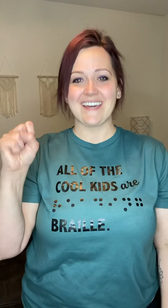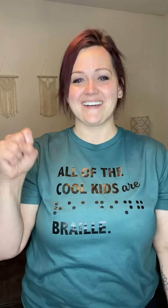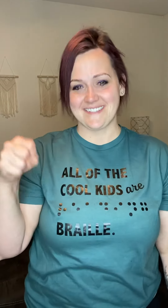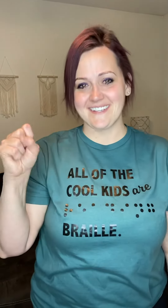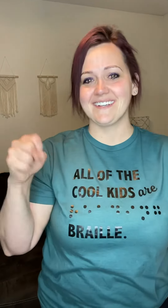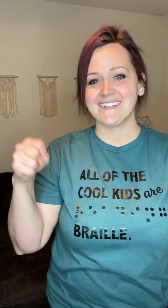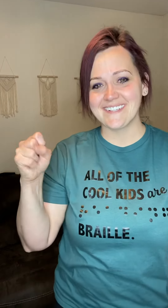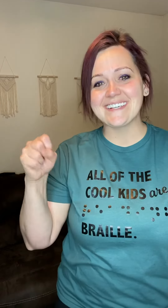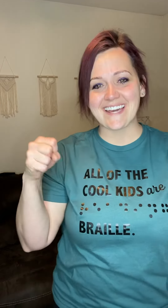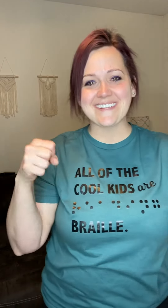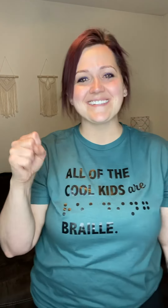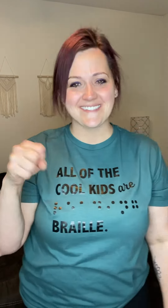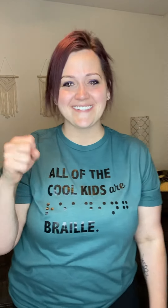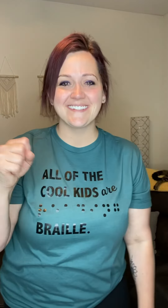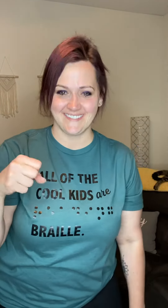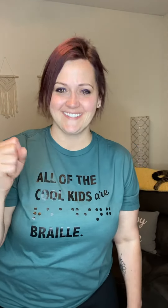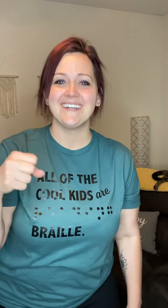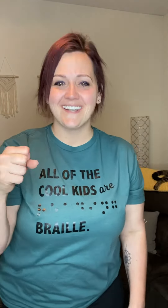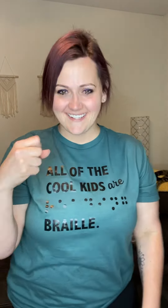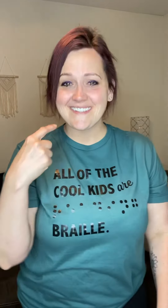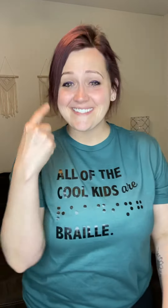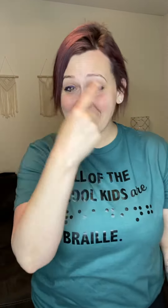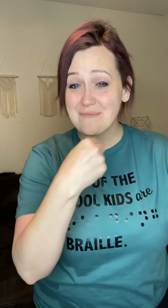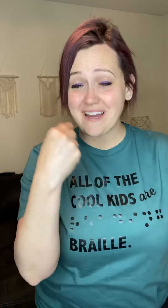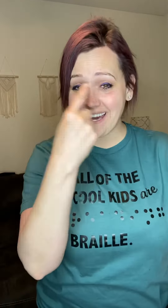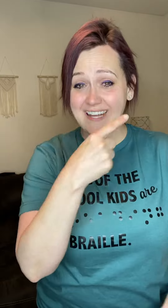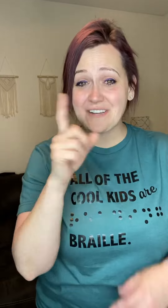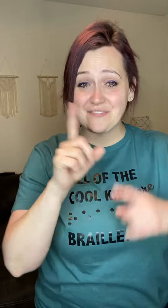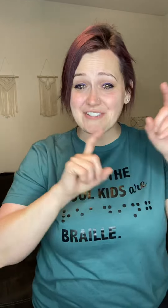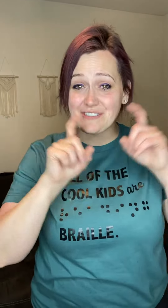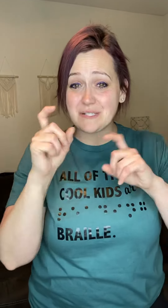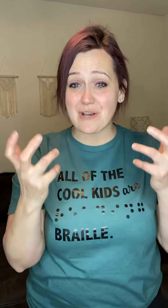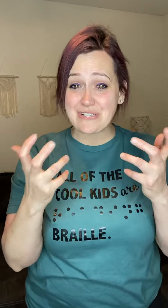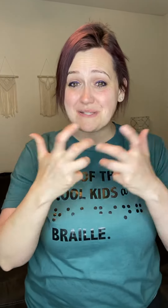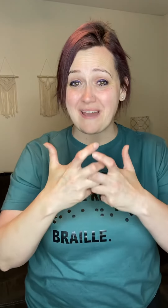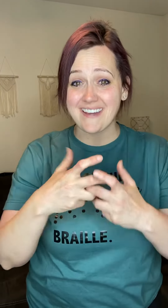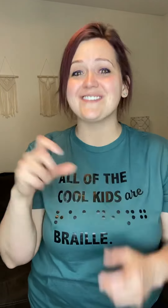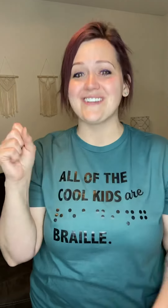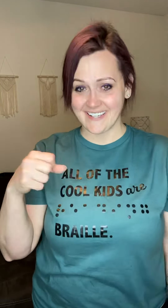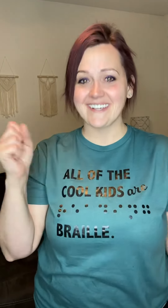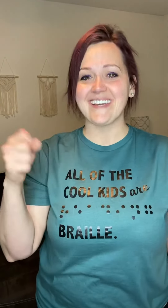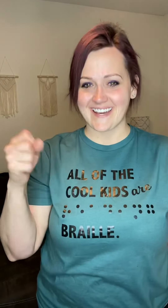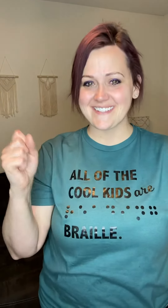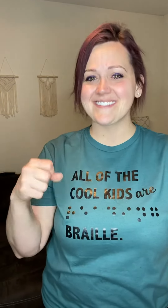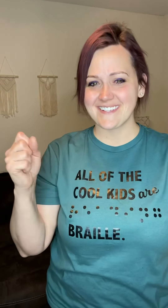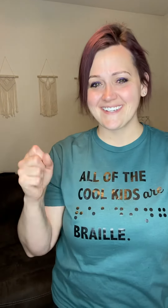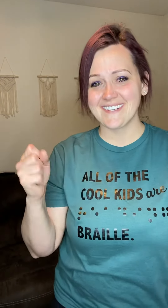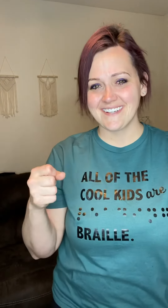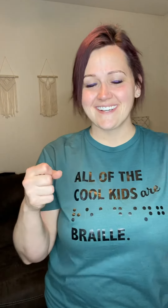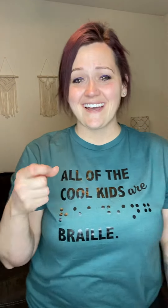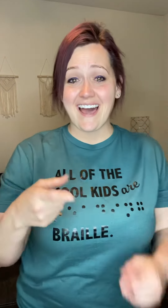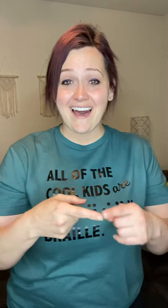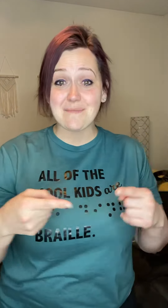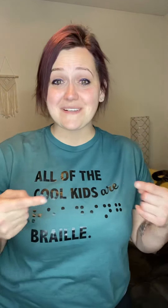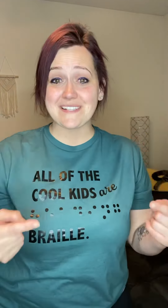Yes, yes. See how my head and facial expressions match? Yes. Opposite,